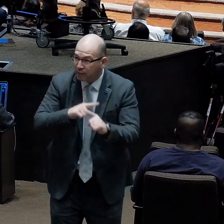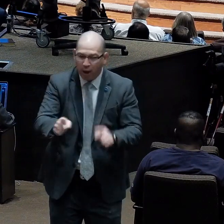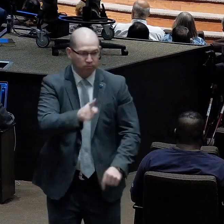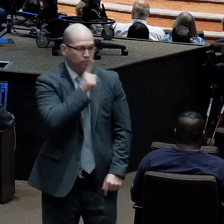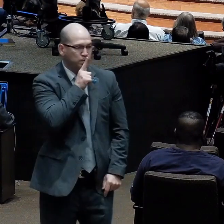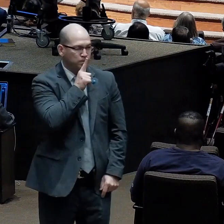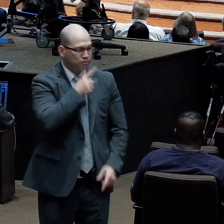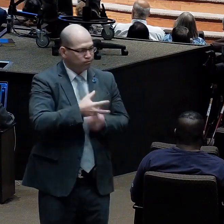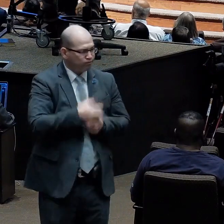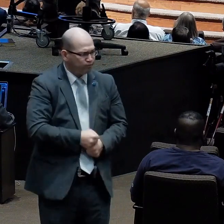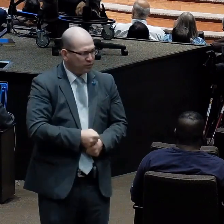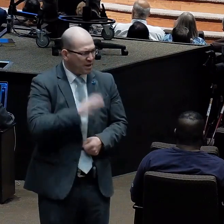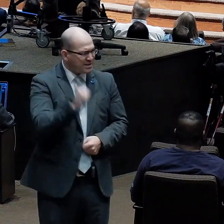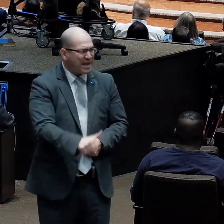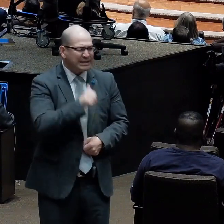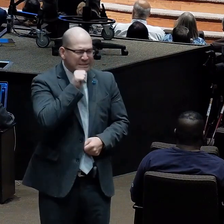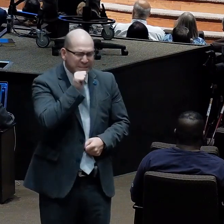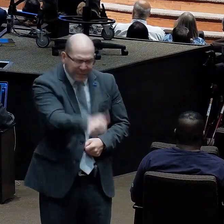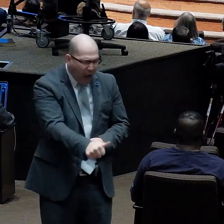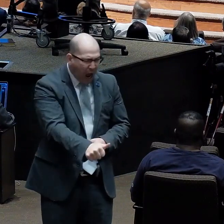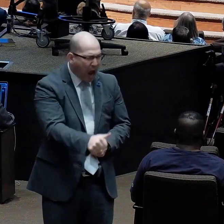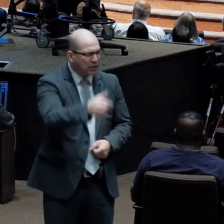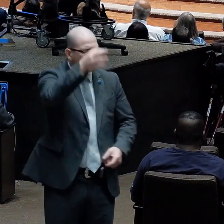how unjust can we be?